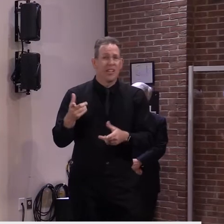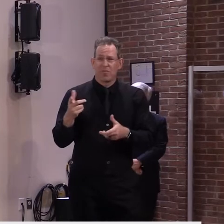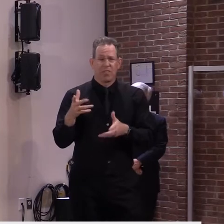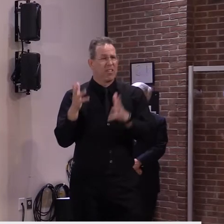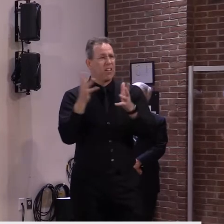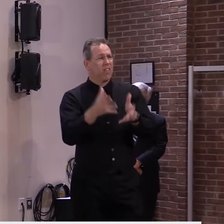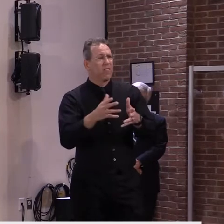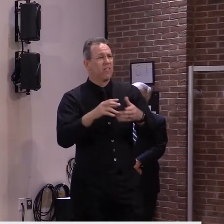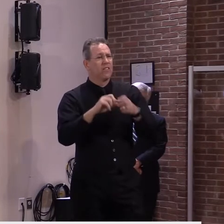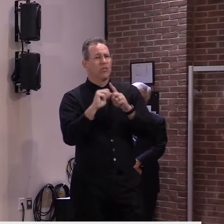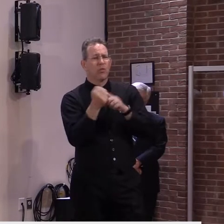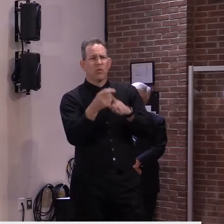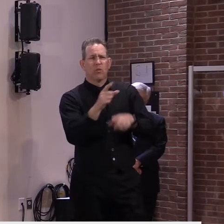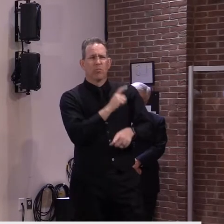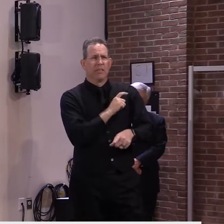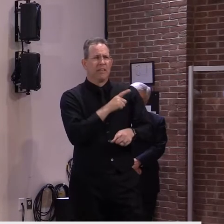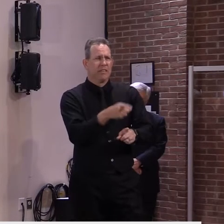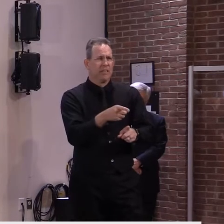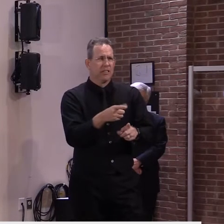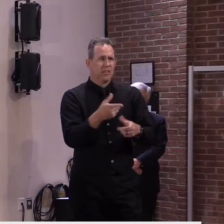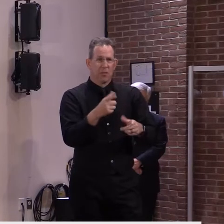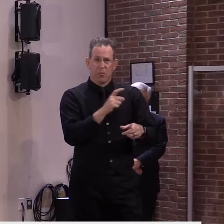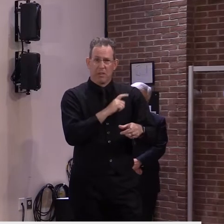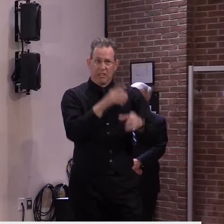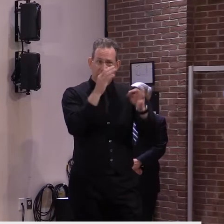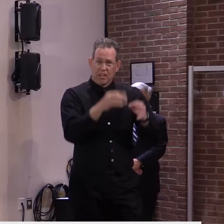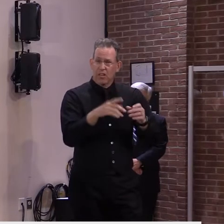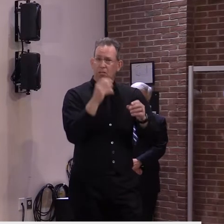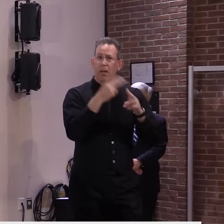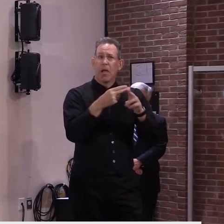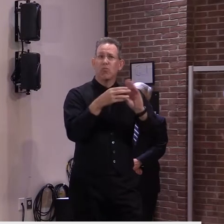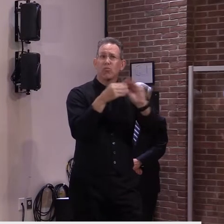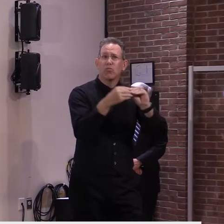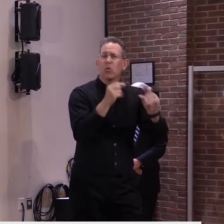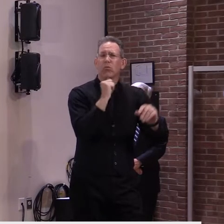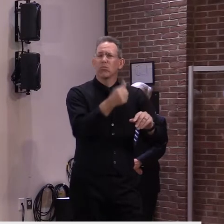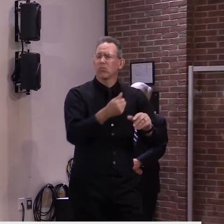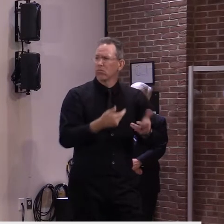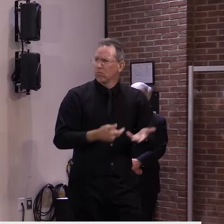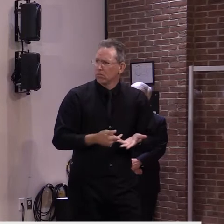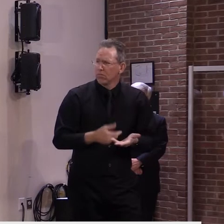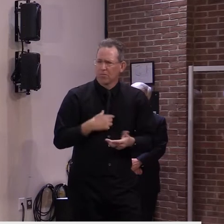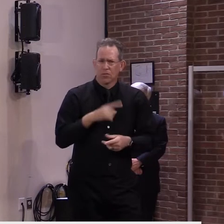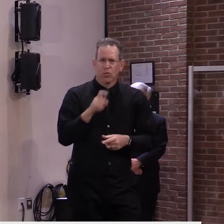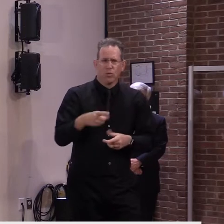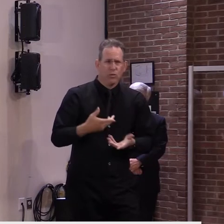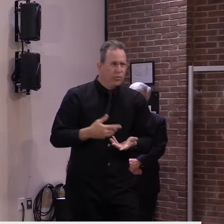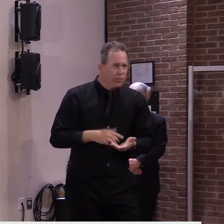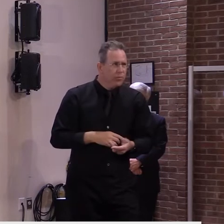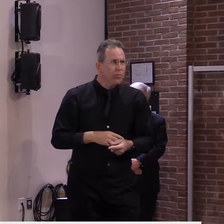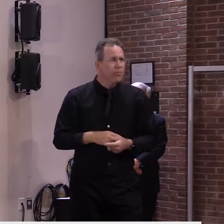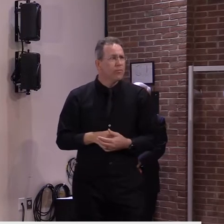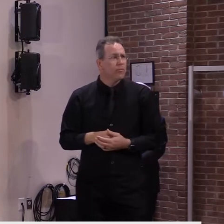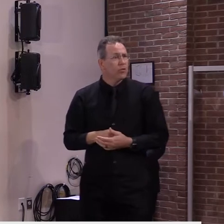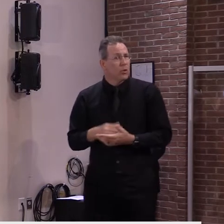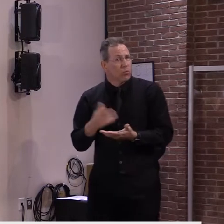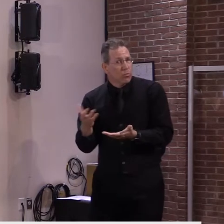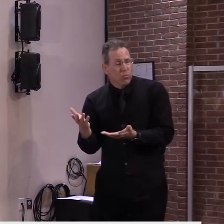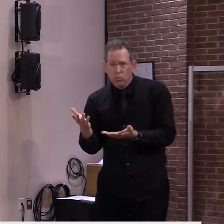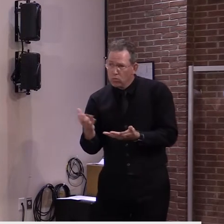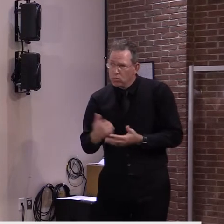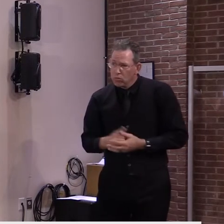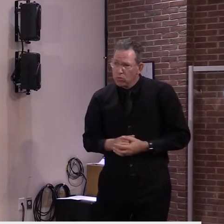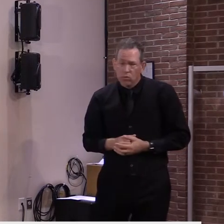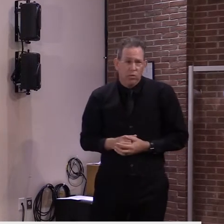give out names or not. So, as was pointed out in the debate in the House, Montpelier